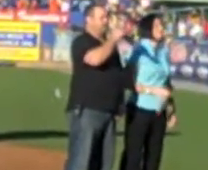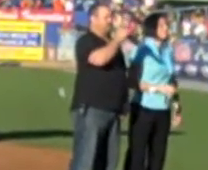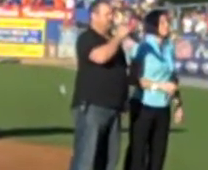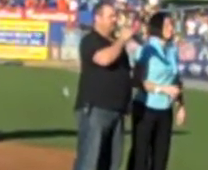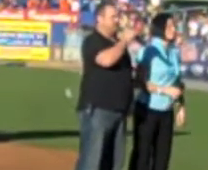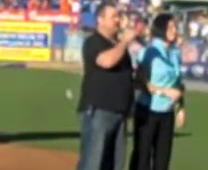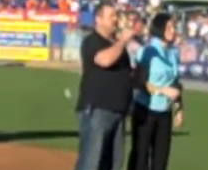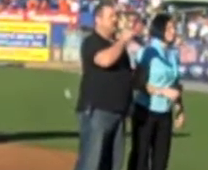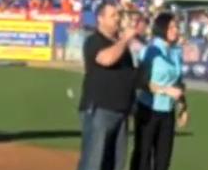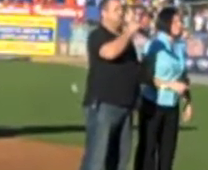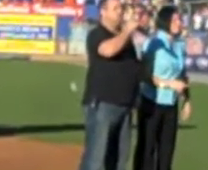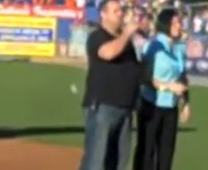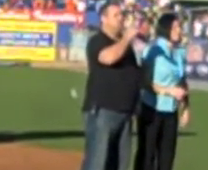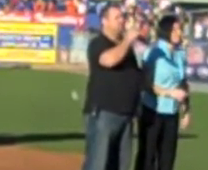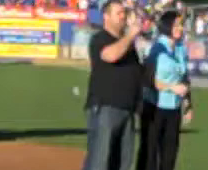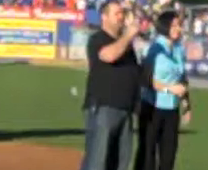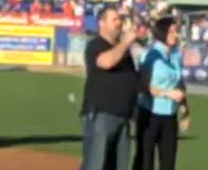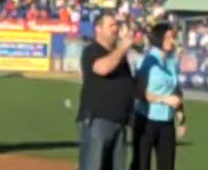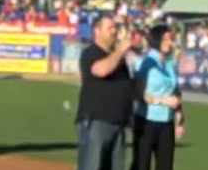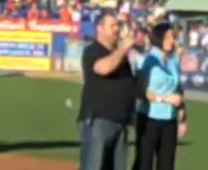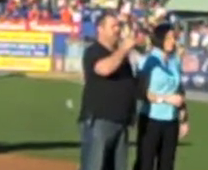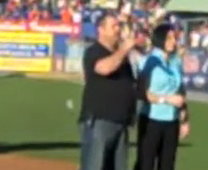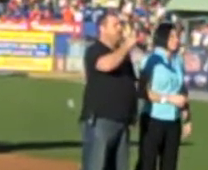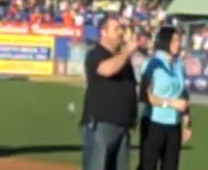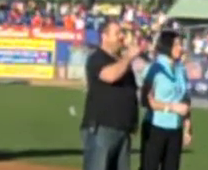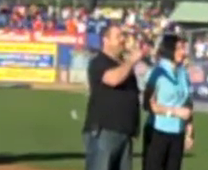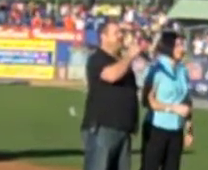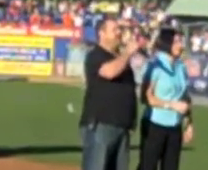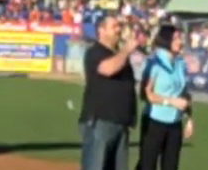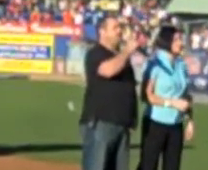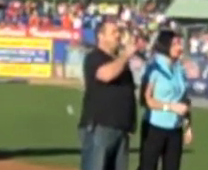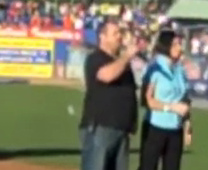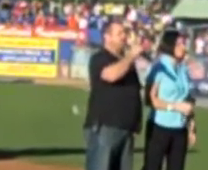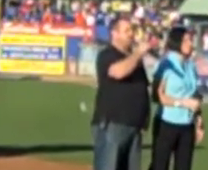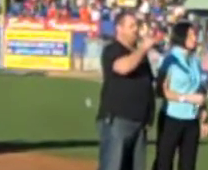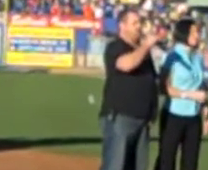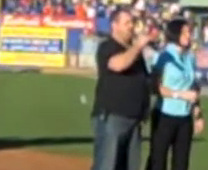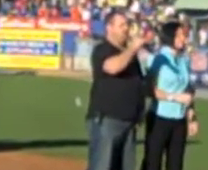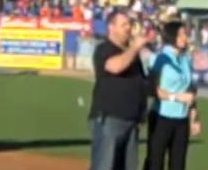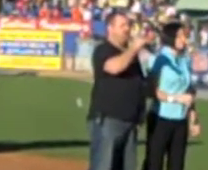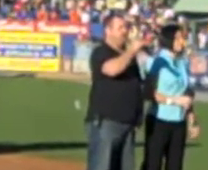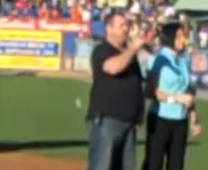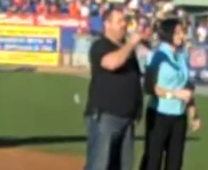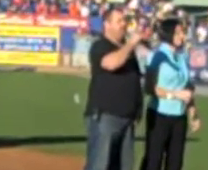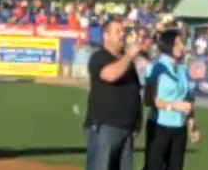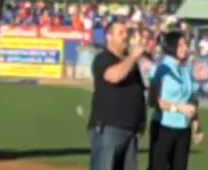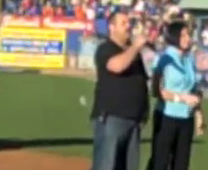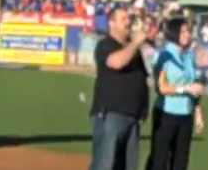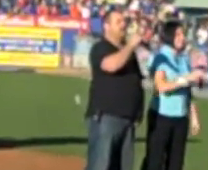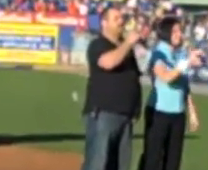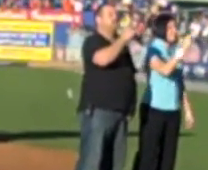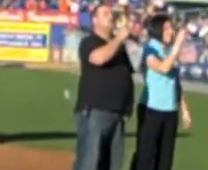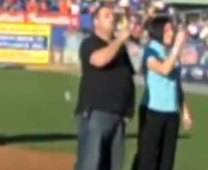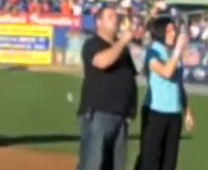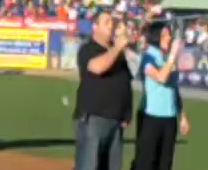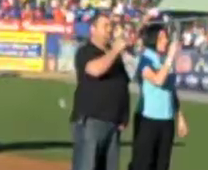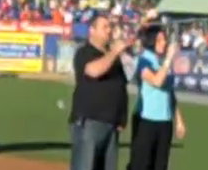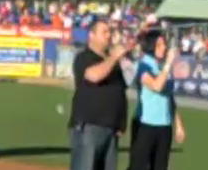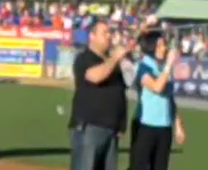say can you see, by the dawn's early light, what so